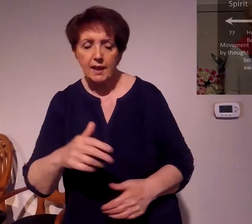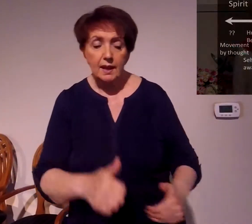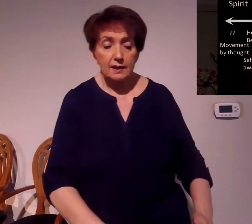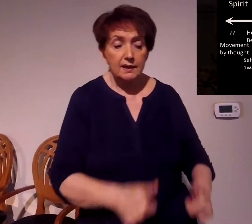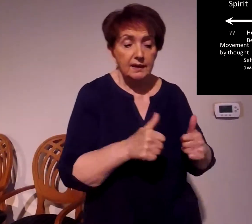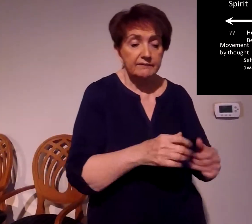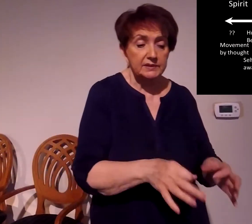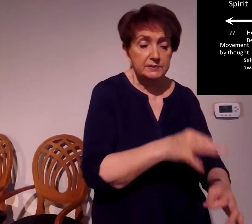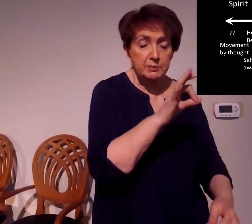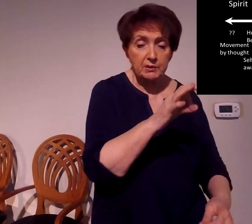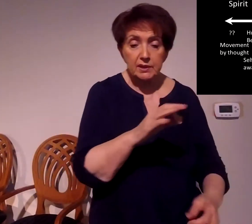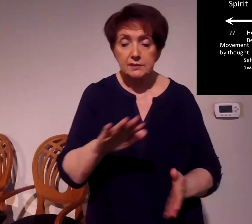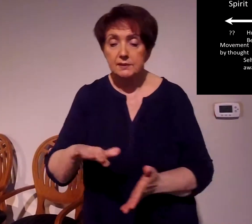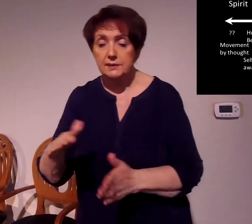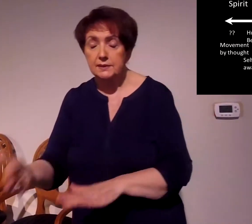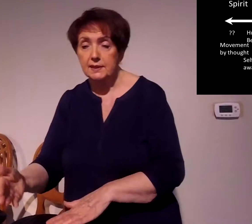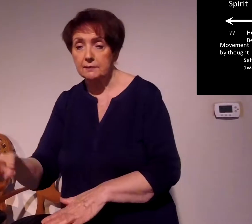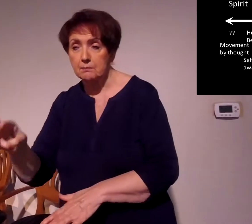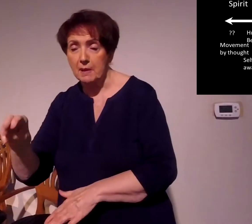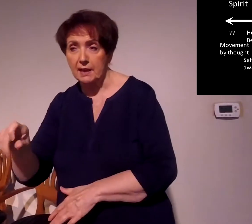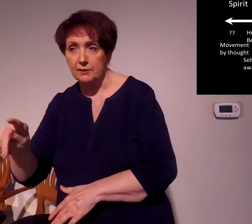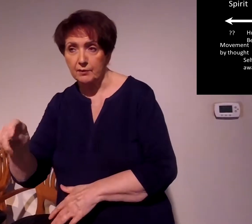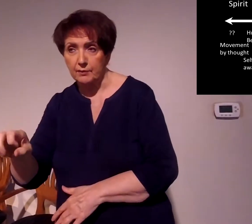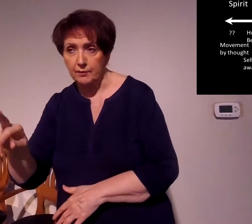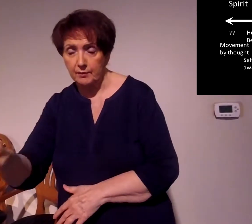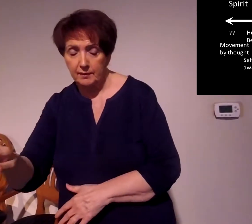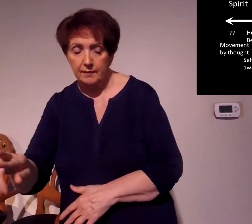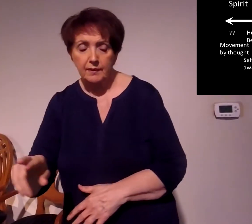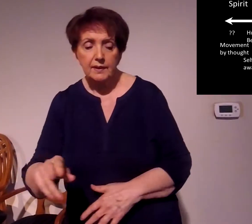matter, animate, inanimate. And